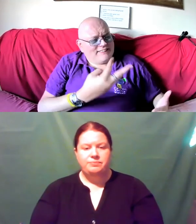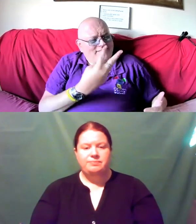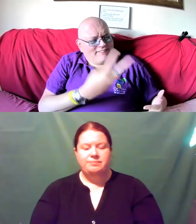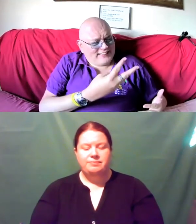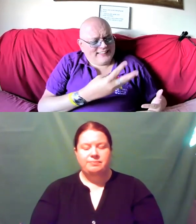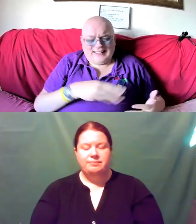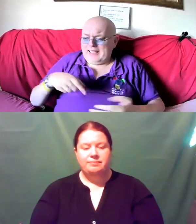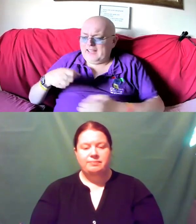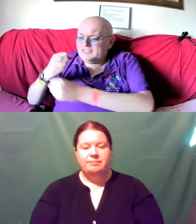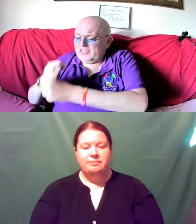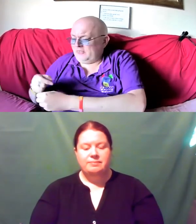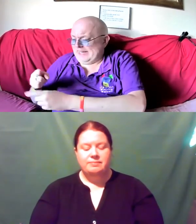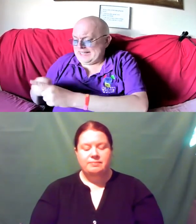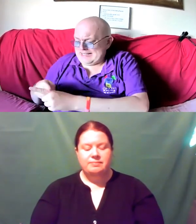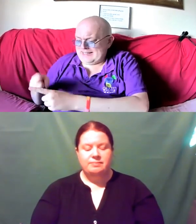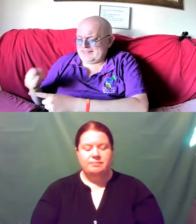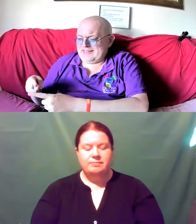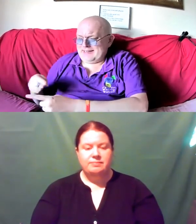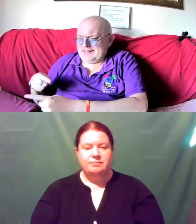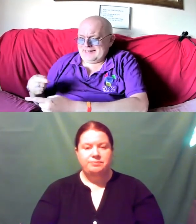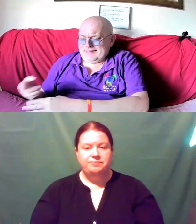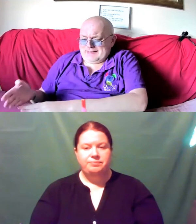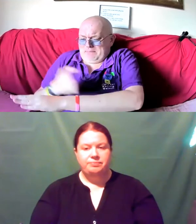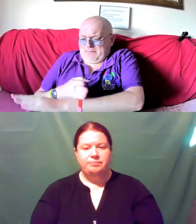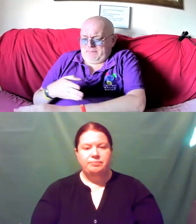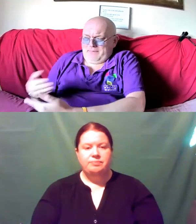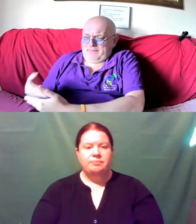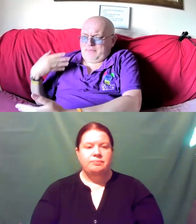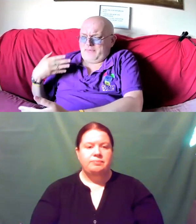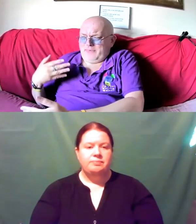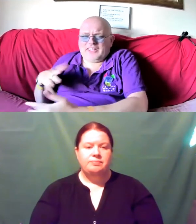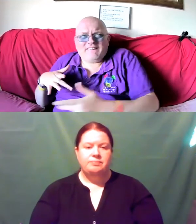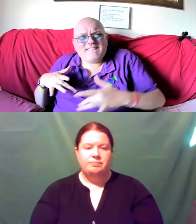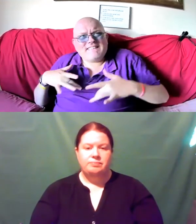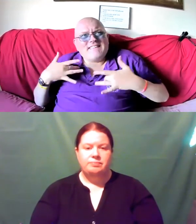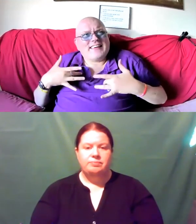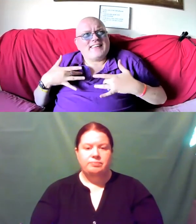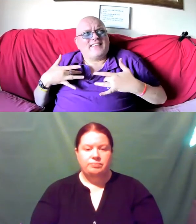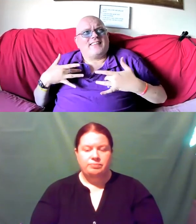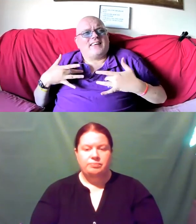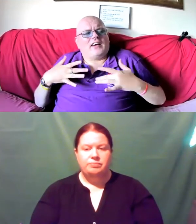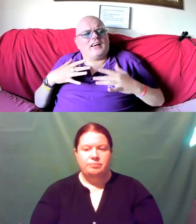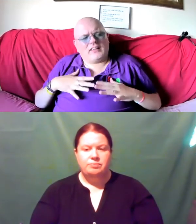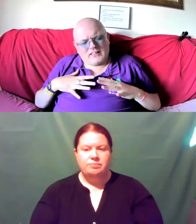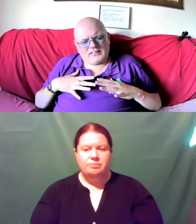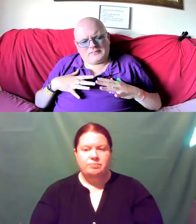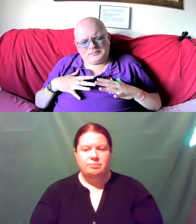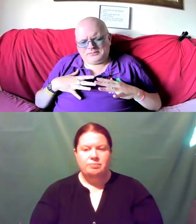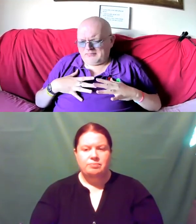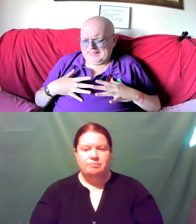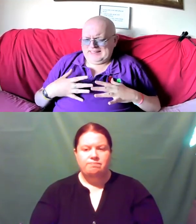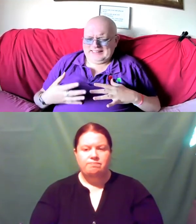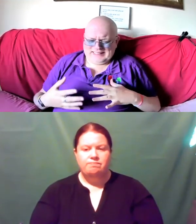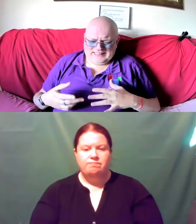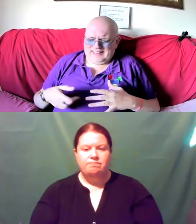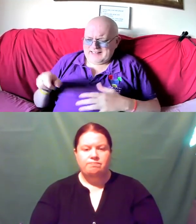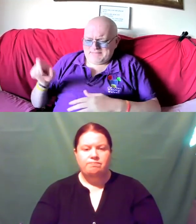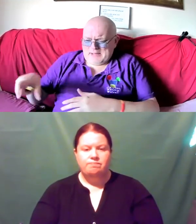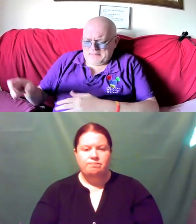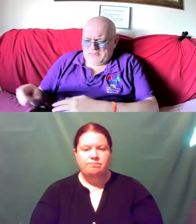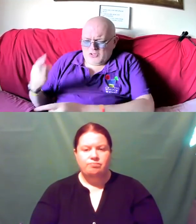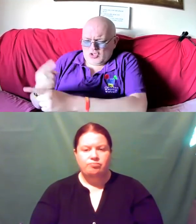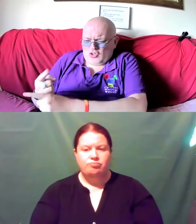that. Mm. And so some of us have felt we're tired of being talked about, having people